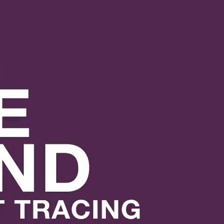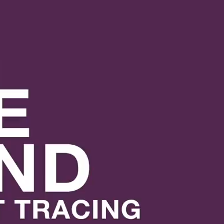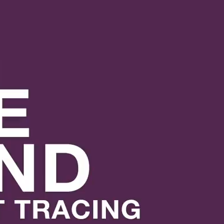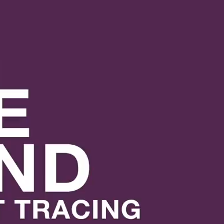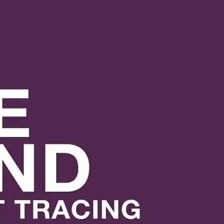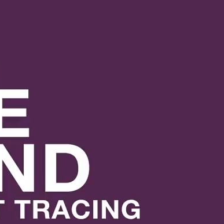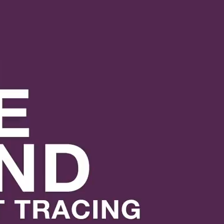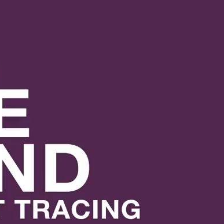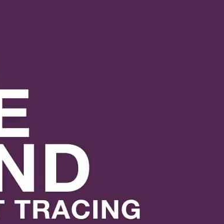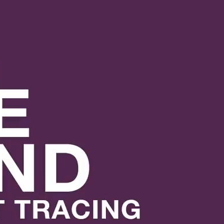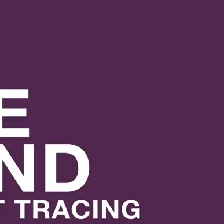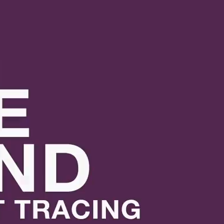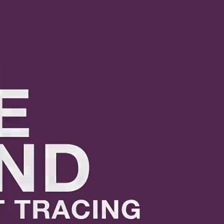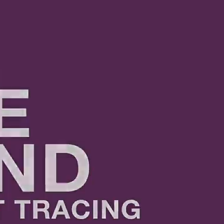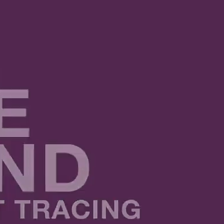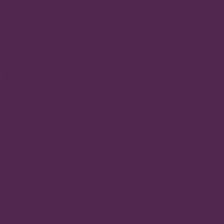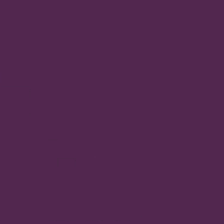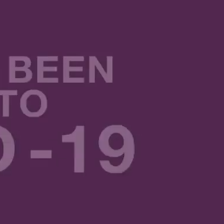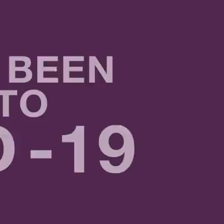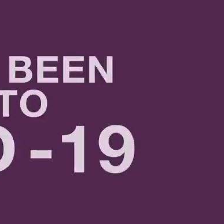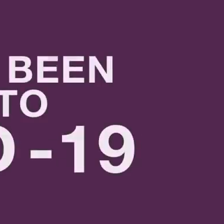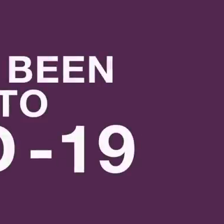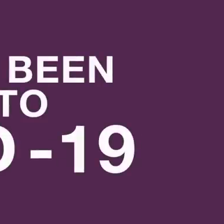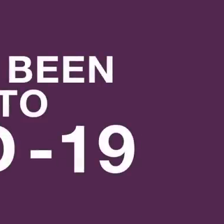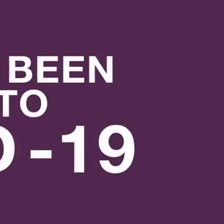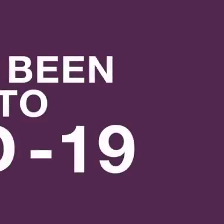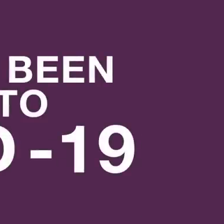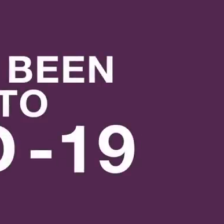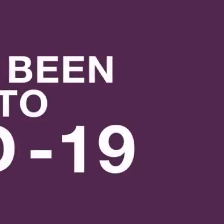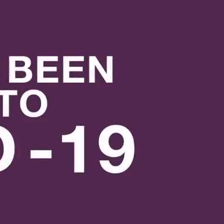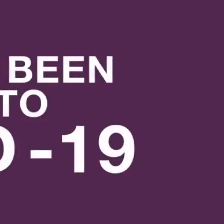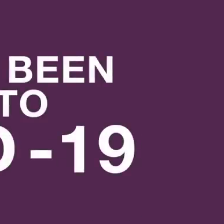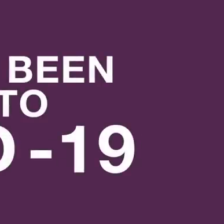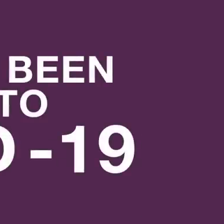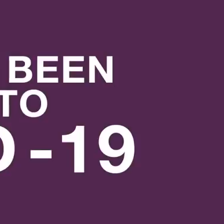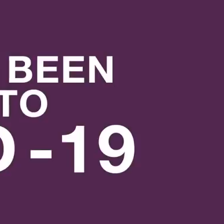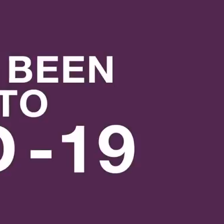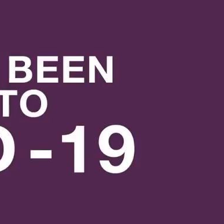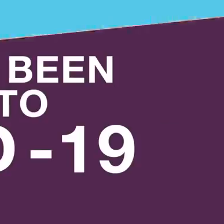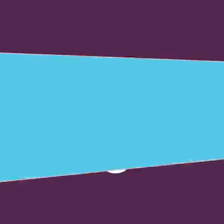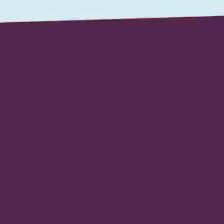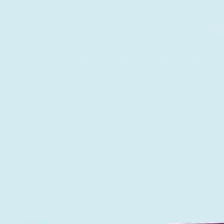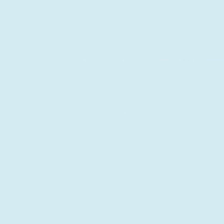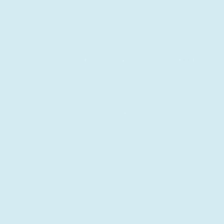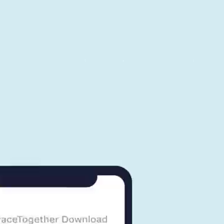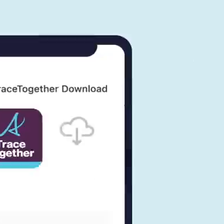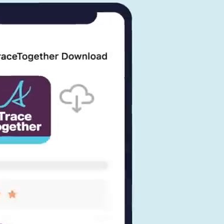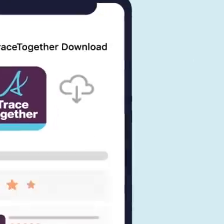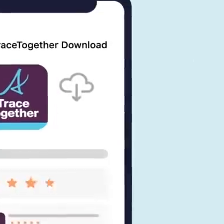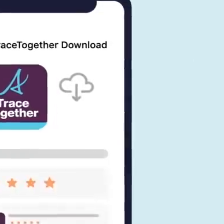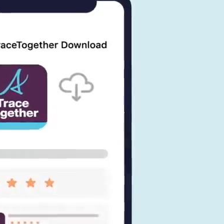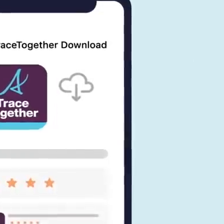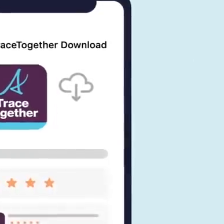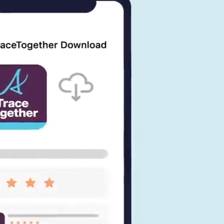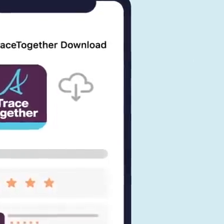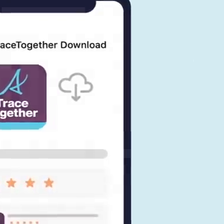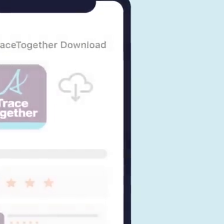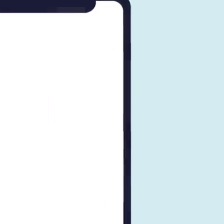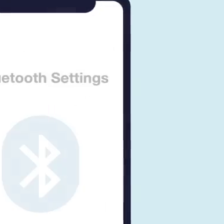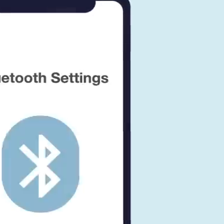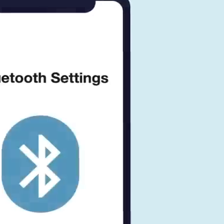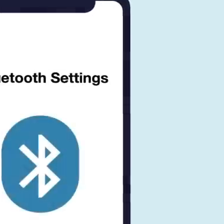to all Albertans in the Google and Apple app stores. Let me tell you how this app will help us prevent